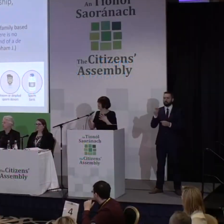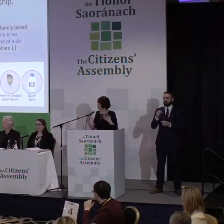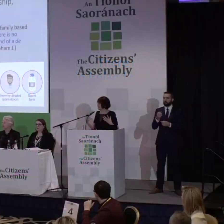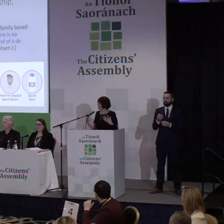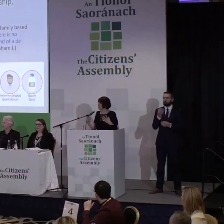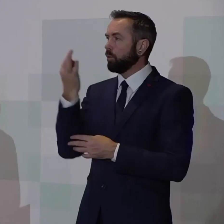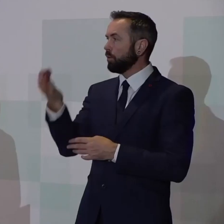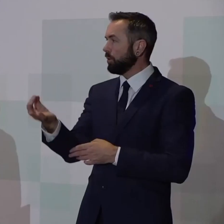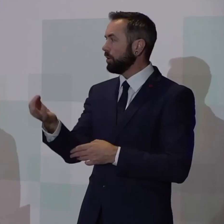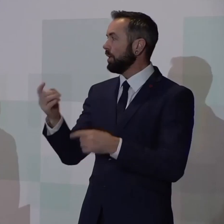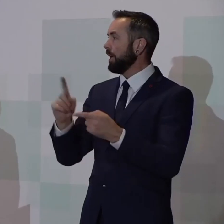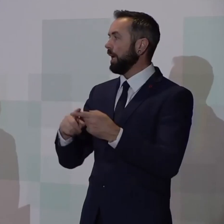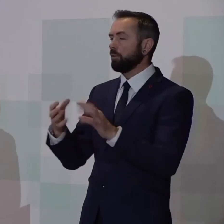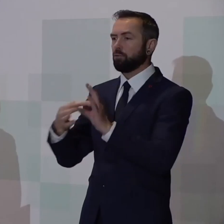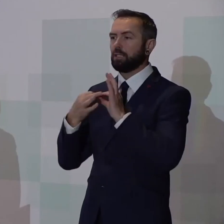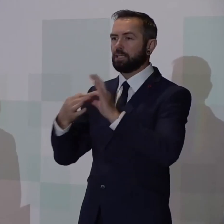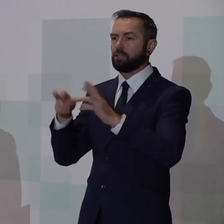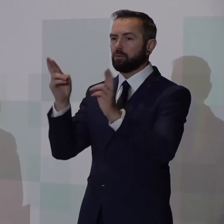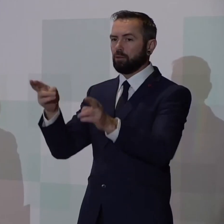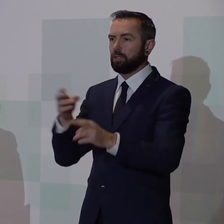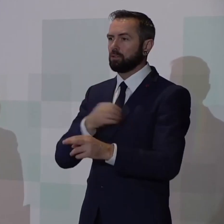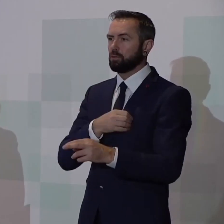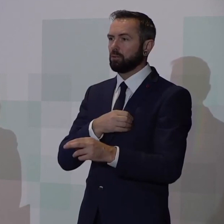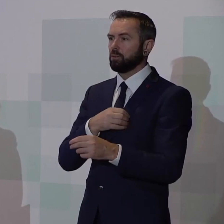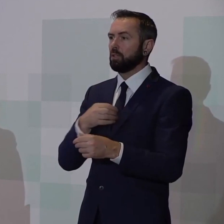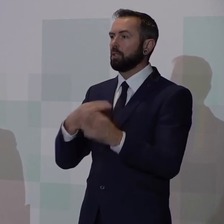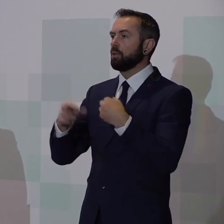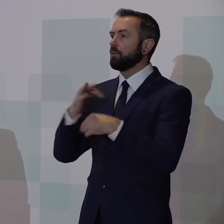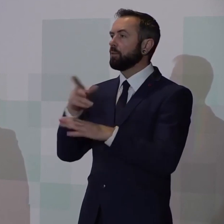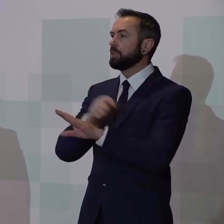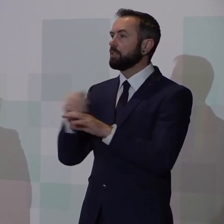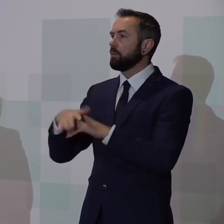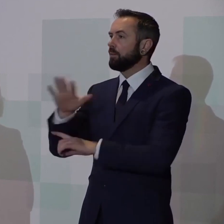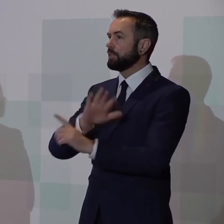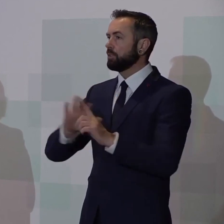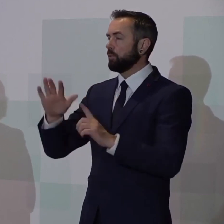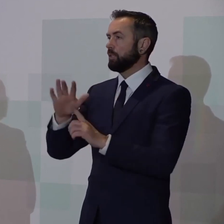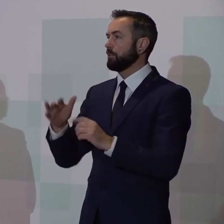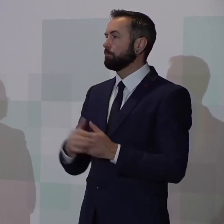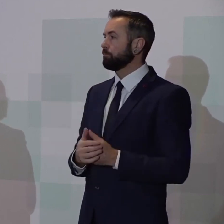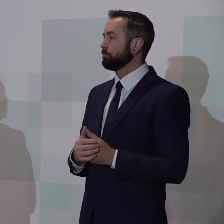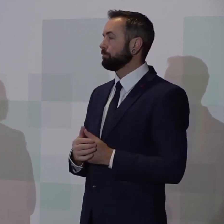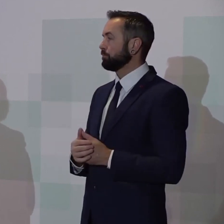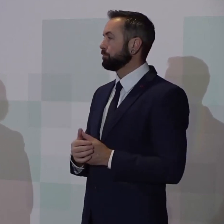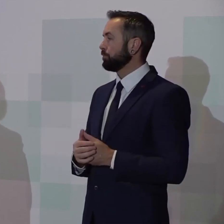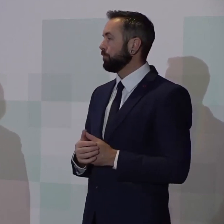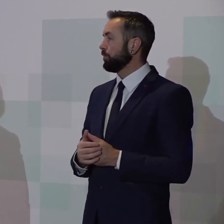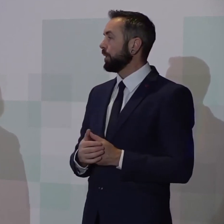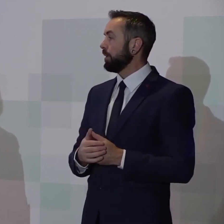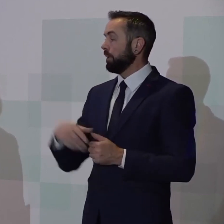and the relationship rights that come from this kind of situation. And here in